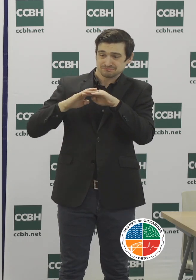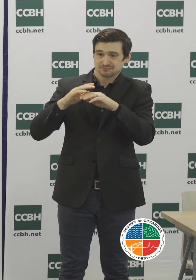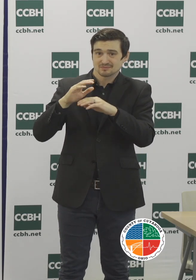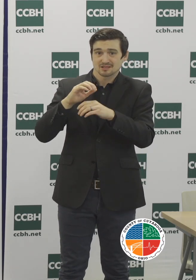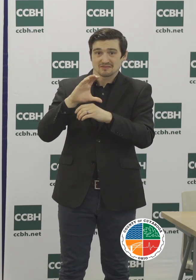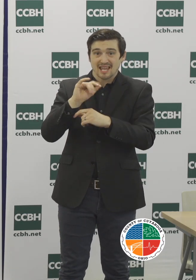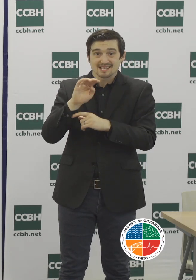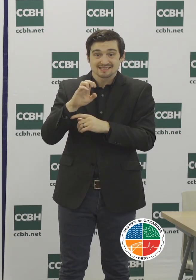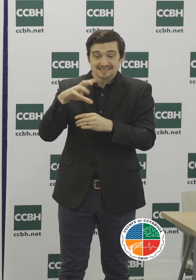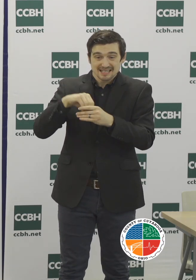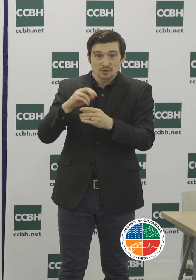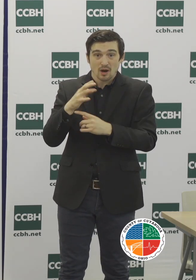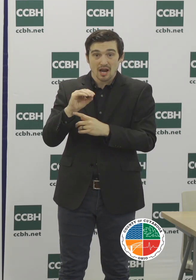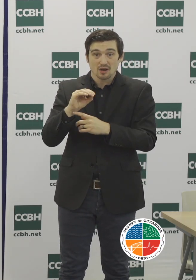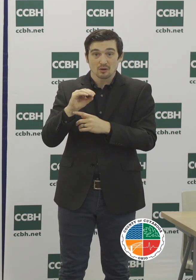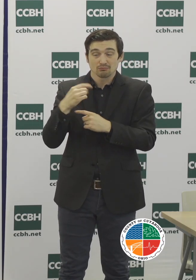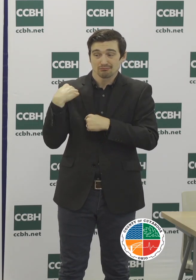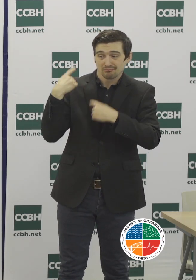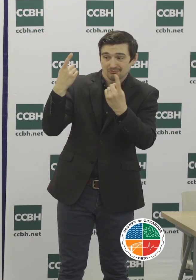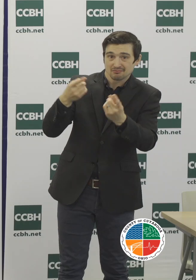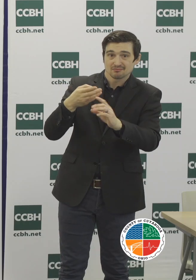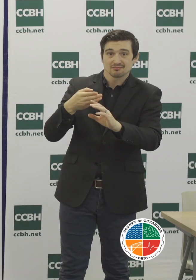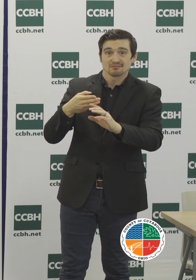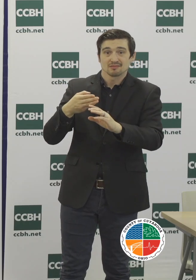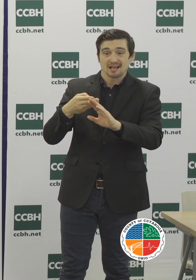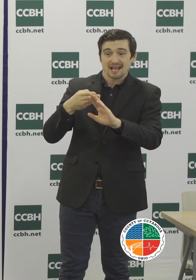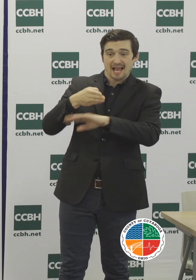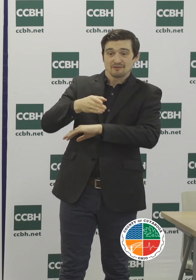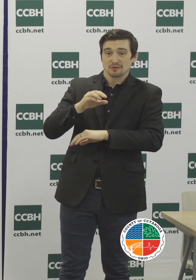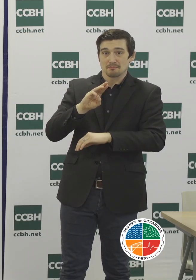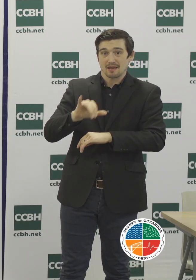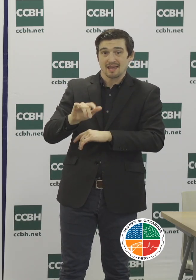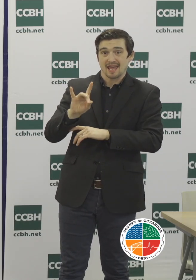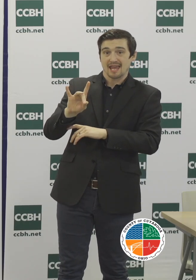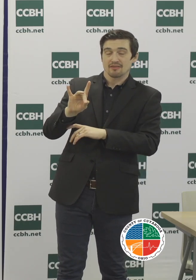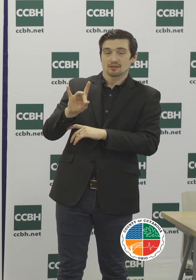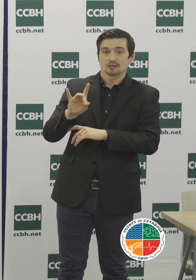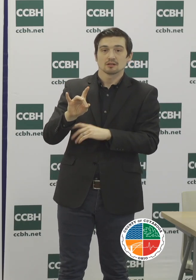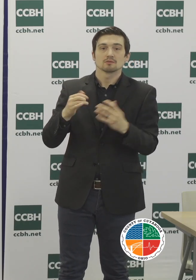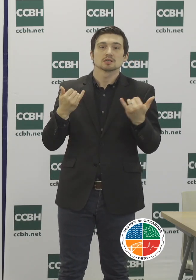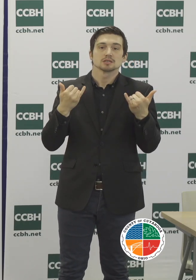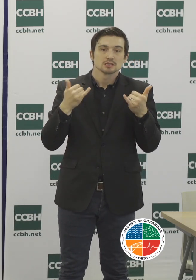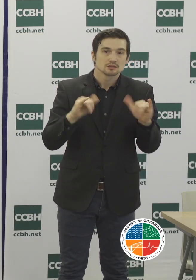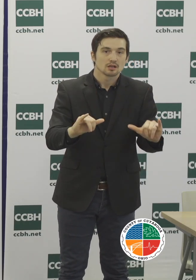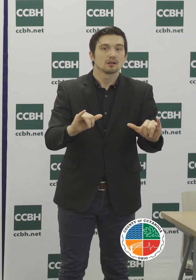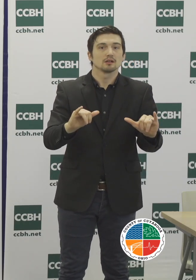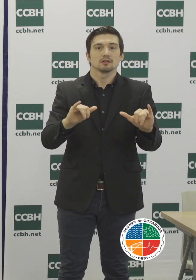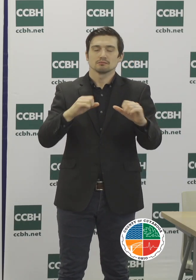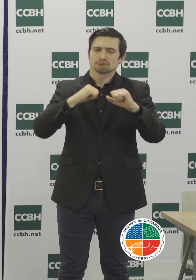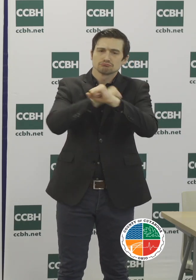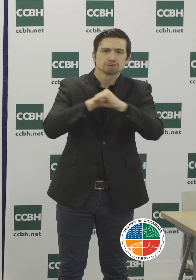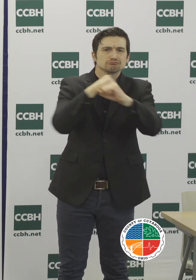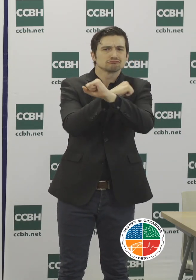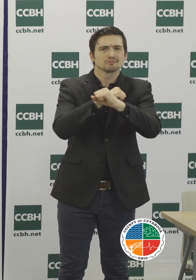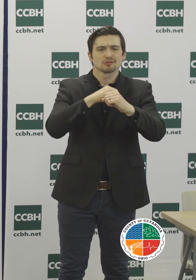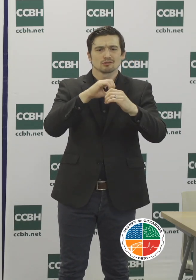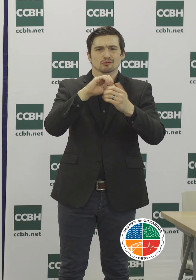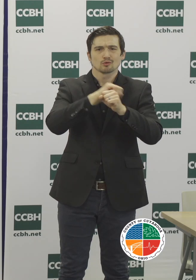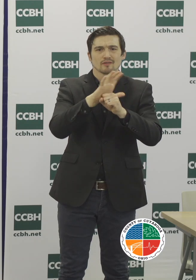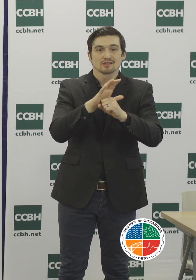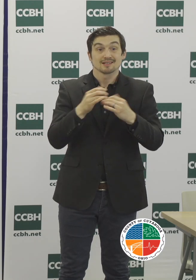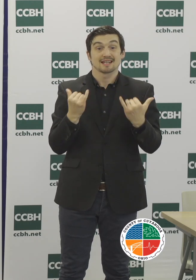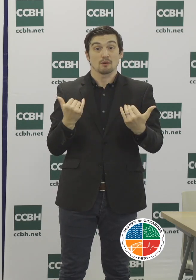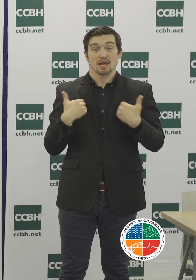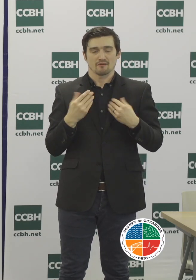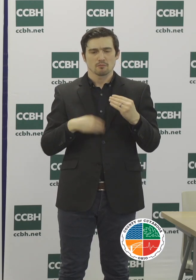We're not out of the woods by any means, and we have a long way to go. We need to think about the fact that now we have more